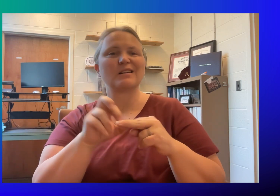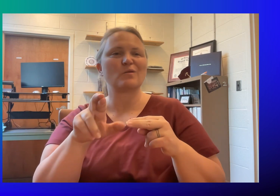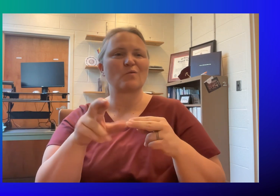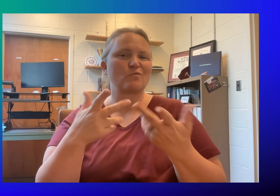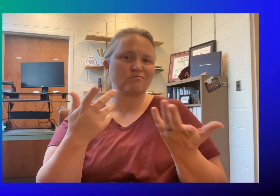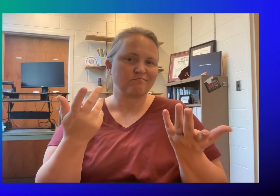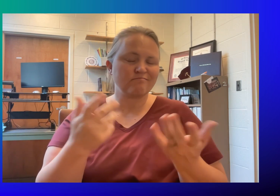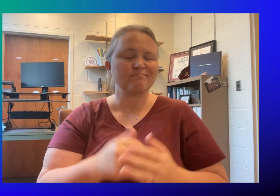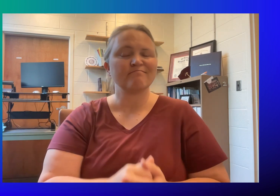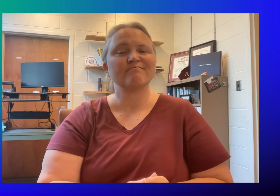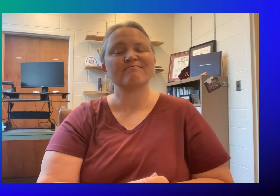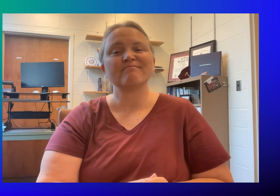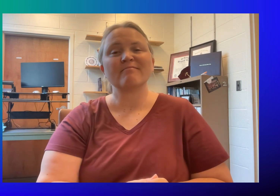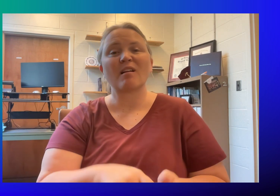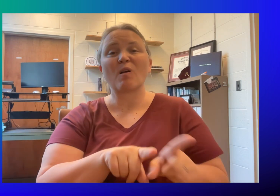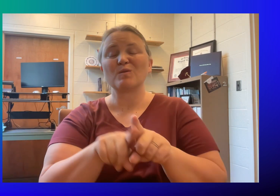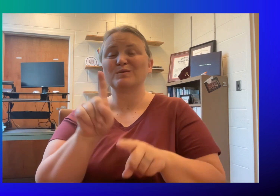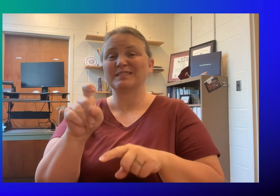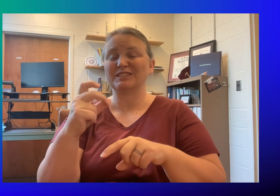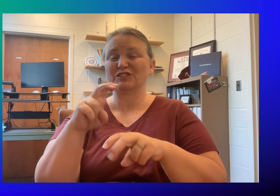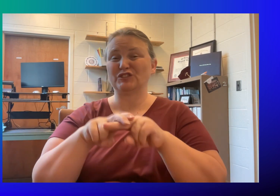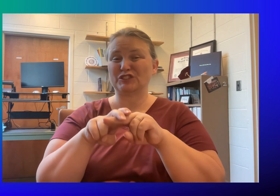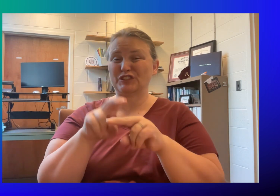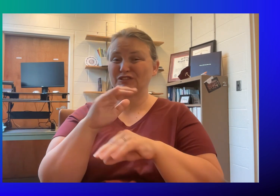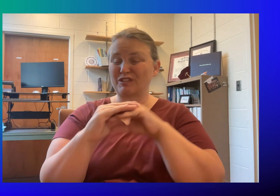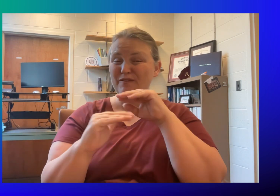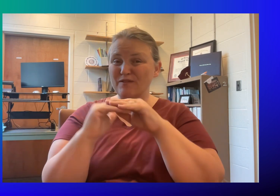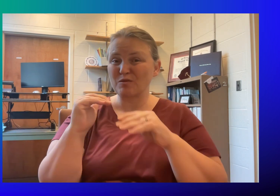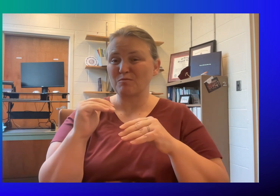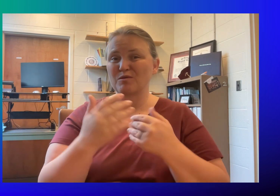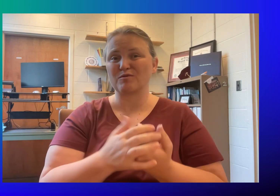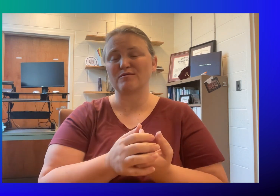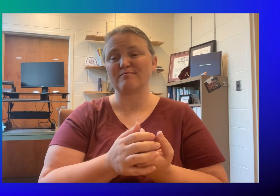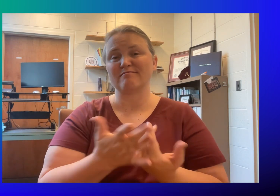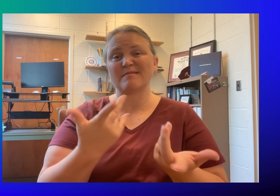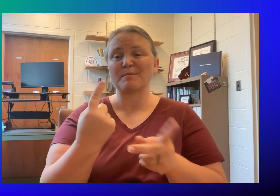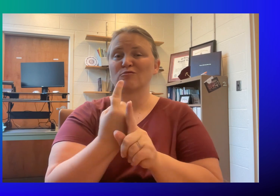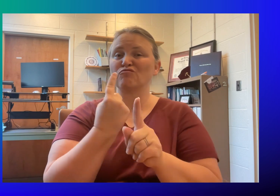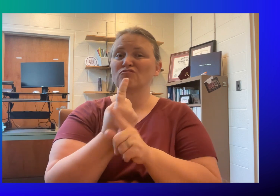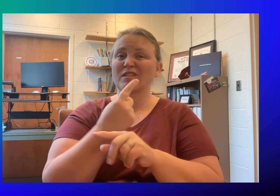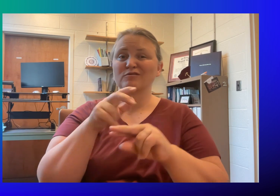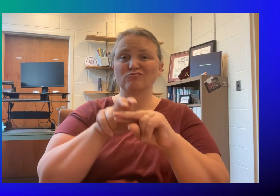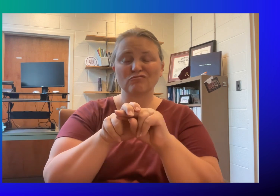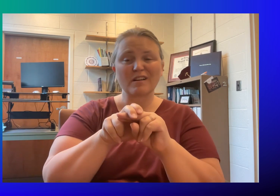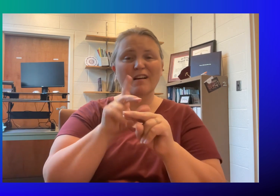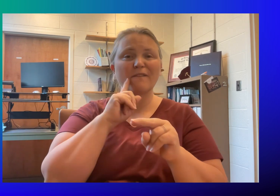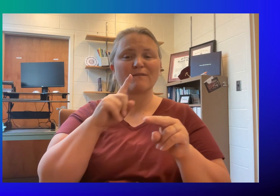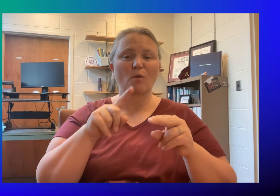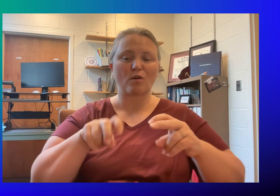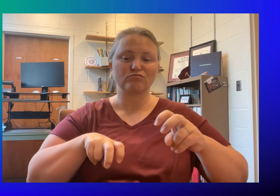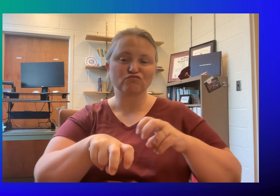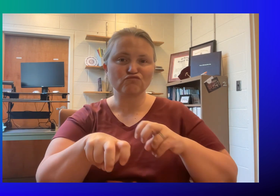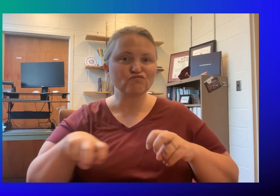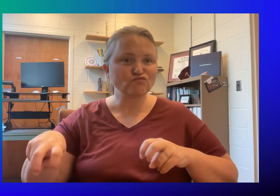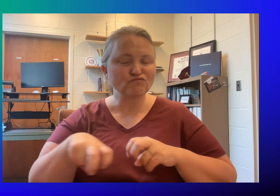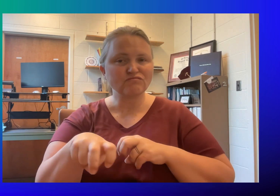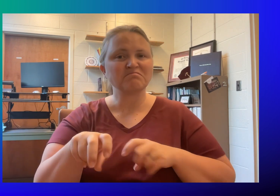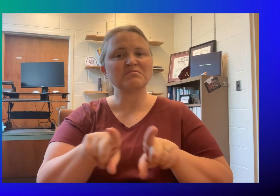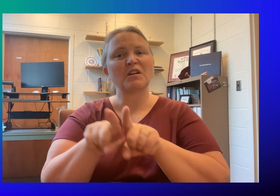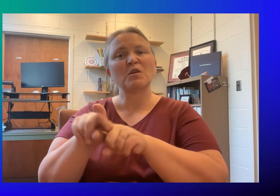standing or using your desk in some other way. You're going to want a comfortable chair. That might be just your desk chair. You might also have other comfortable seating